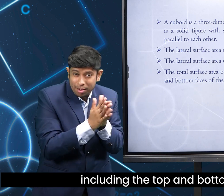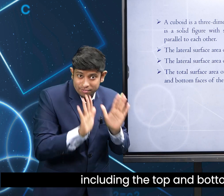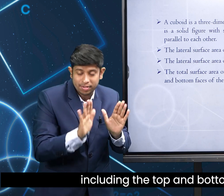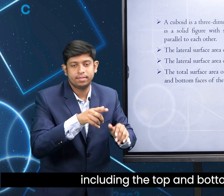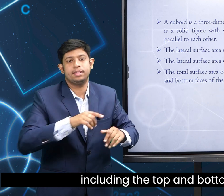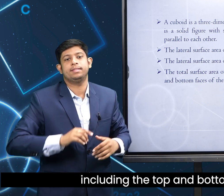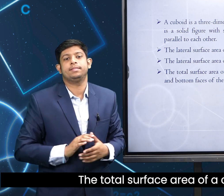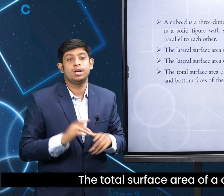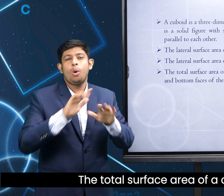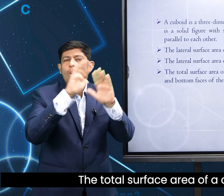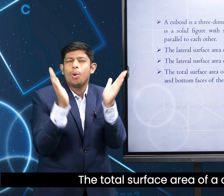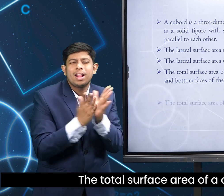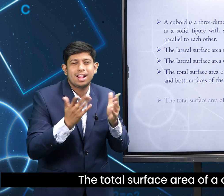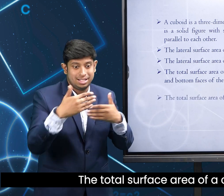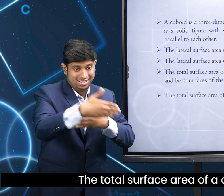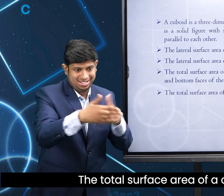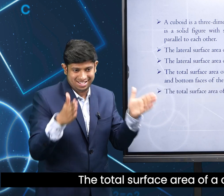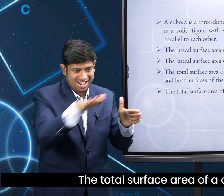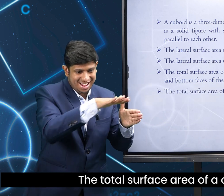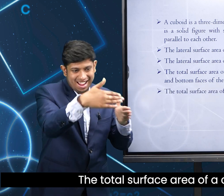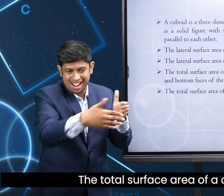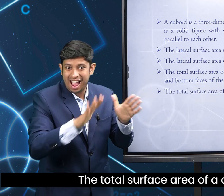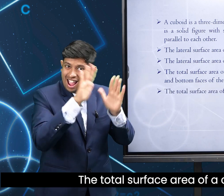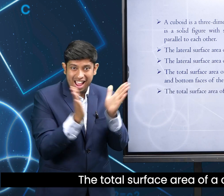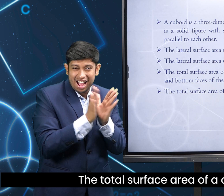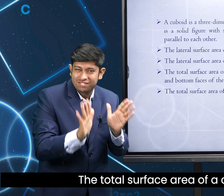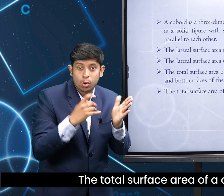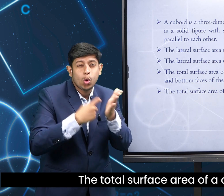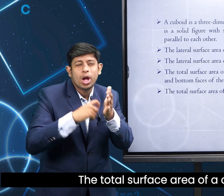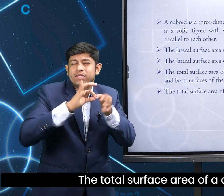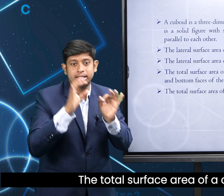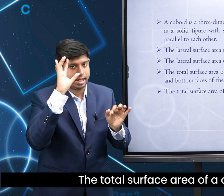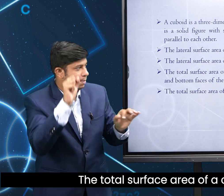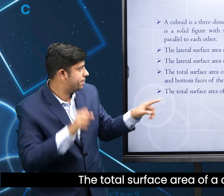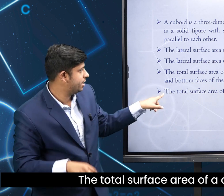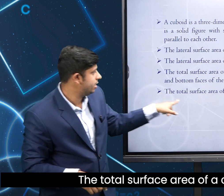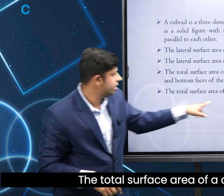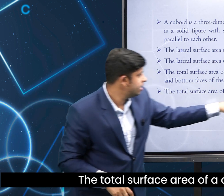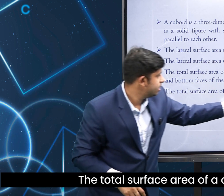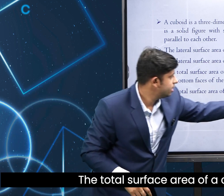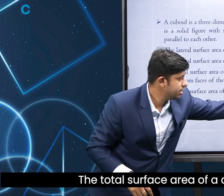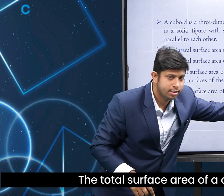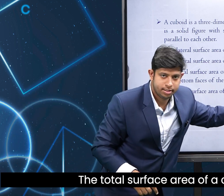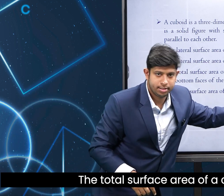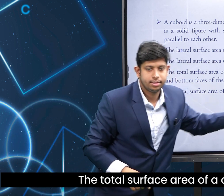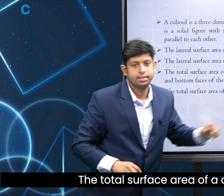cuboid. The total surface area of a cuboid is equal to 2 into LB plus BH plus HL.